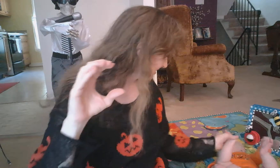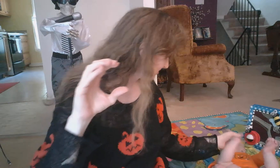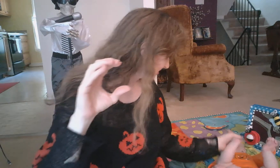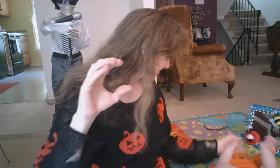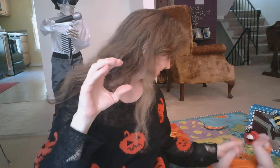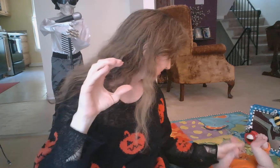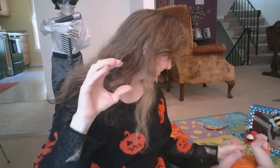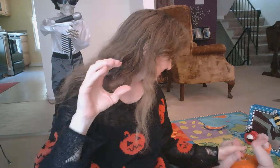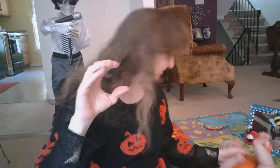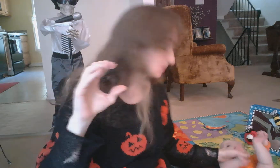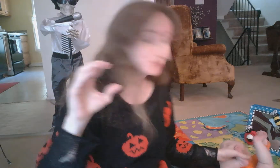pies. I don't mean to be